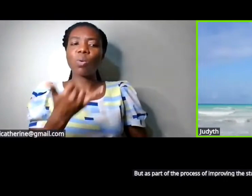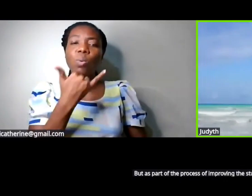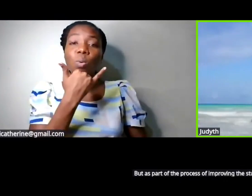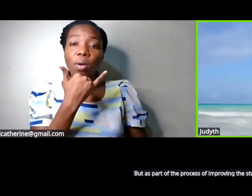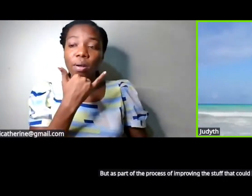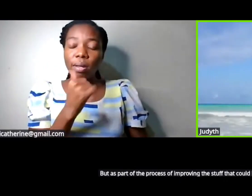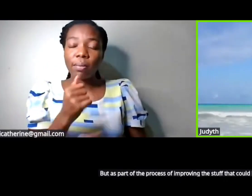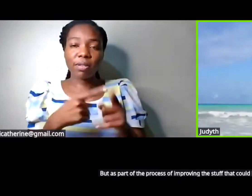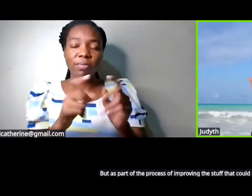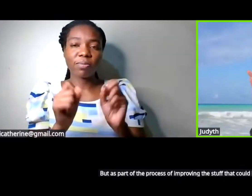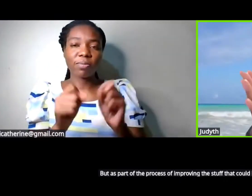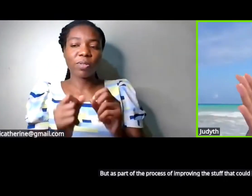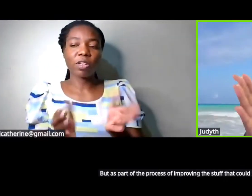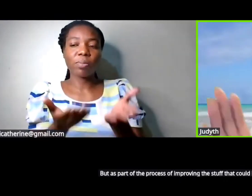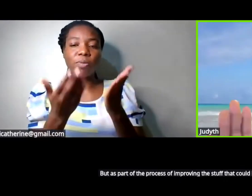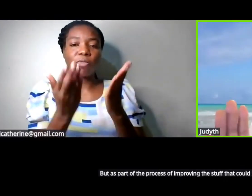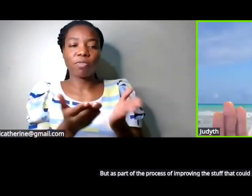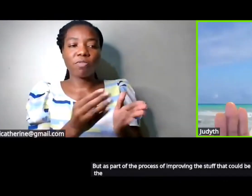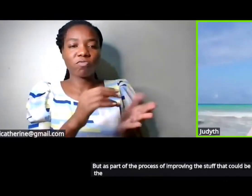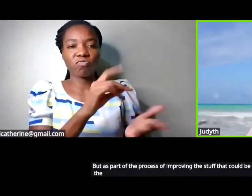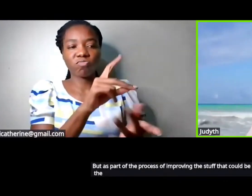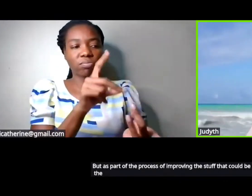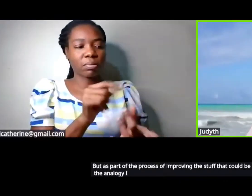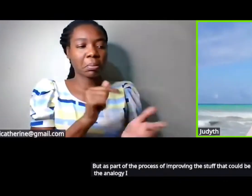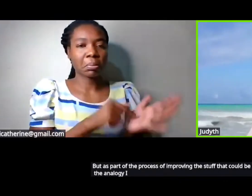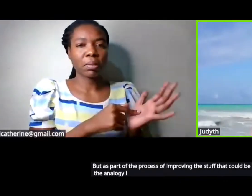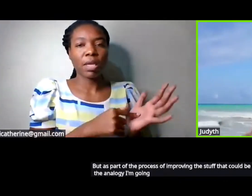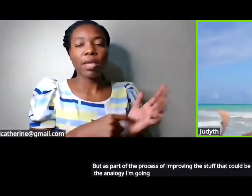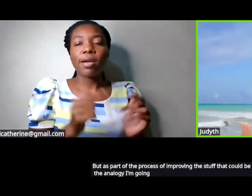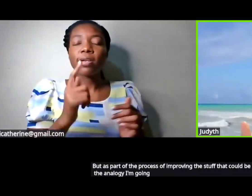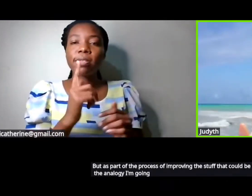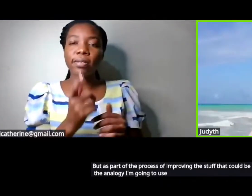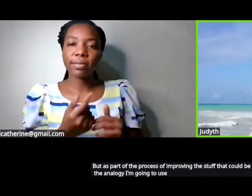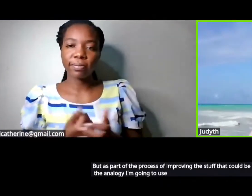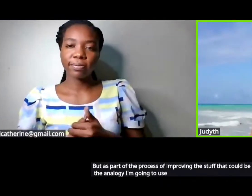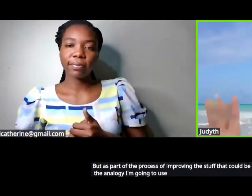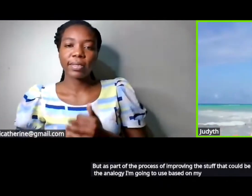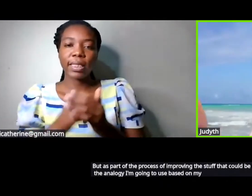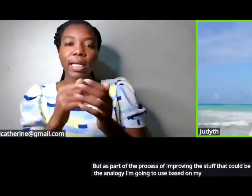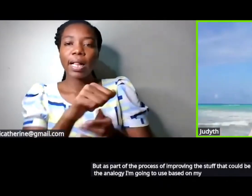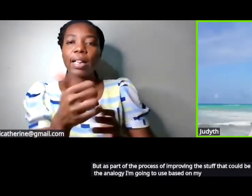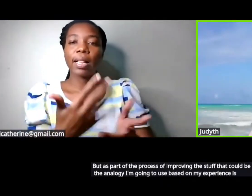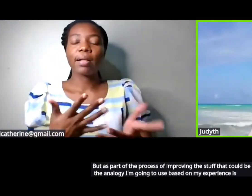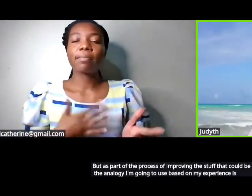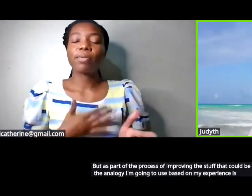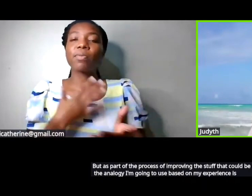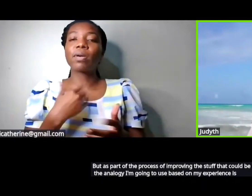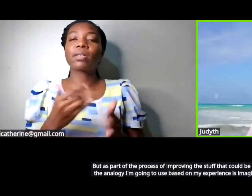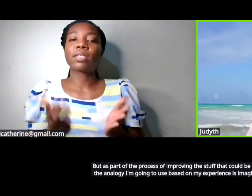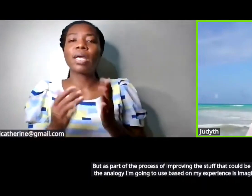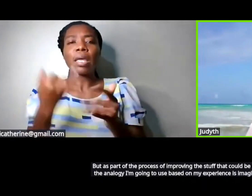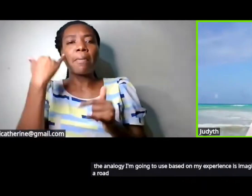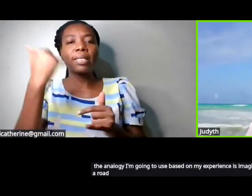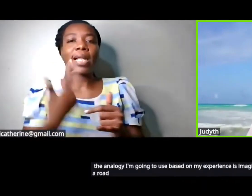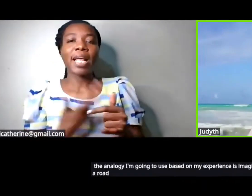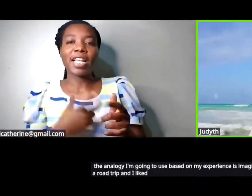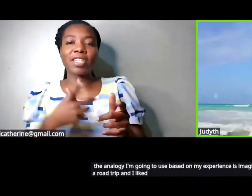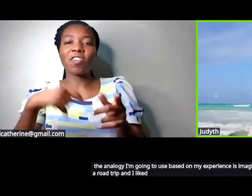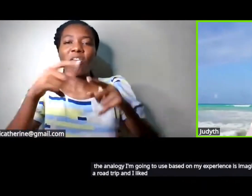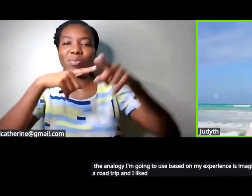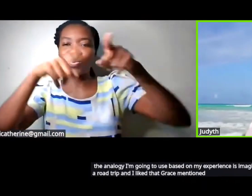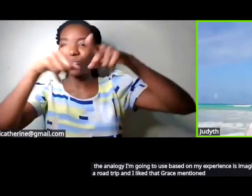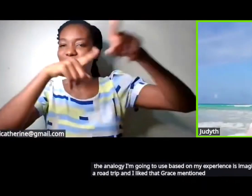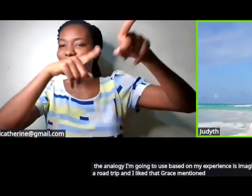on. Now, the analogy I'm going to use, based on my experience, is imagine we're going on a road trip, and I liked that Grace mentioned there's a road